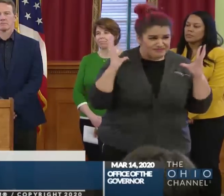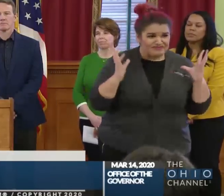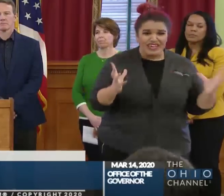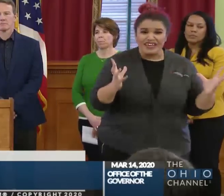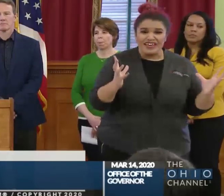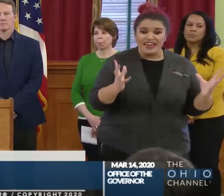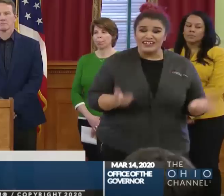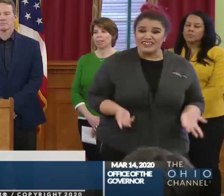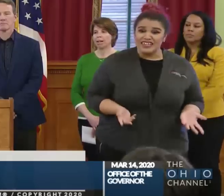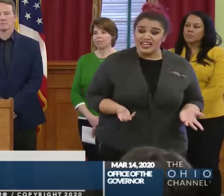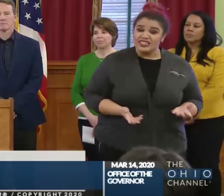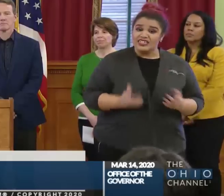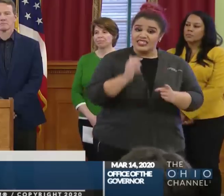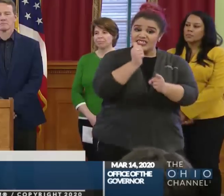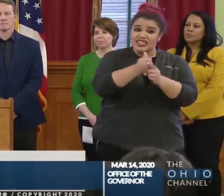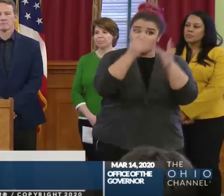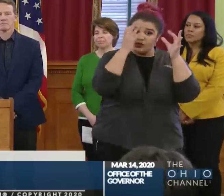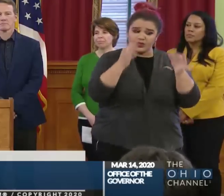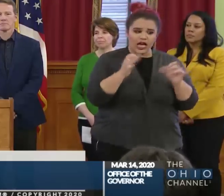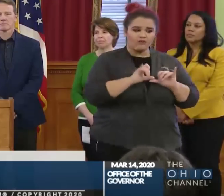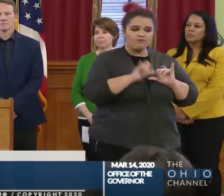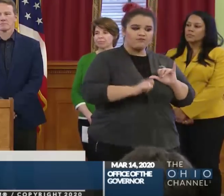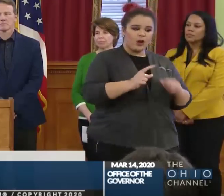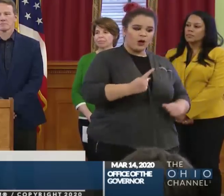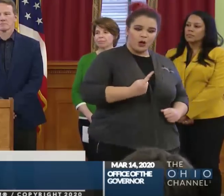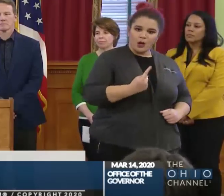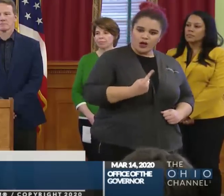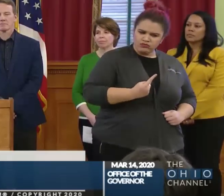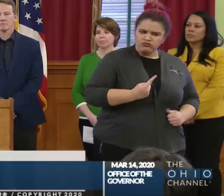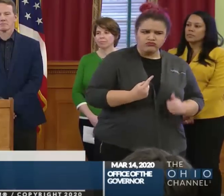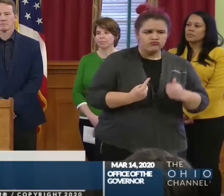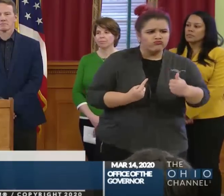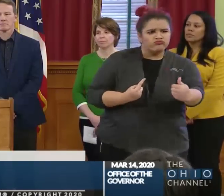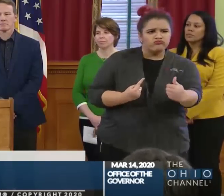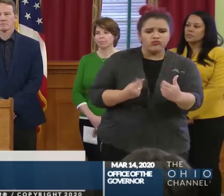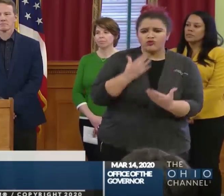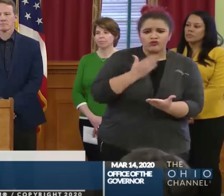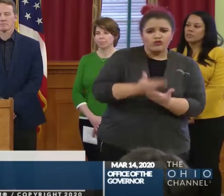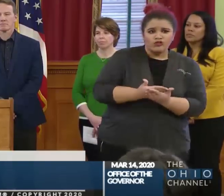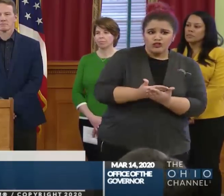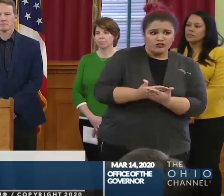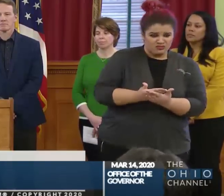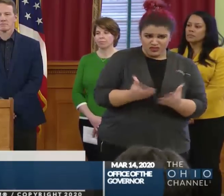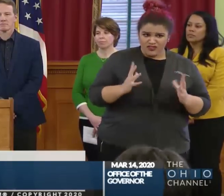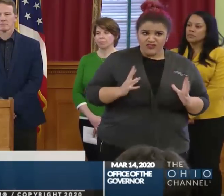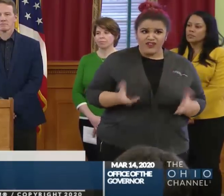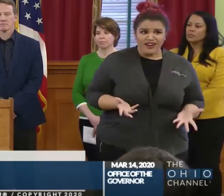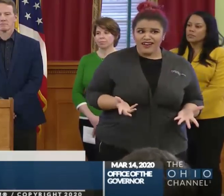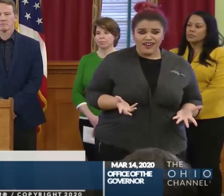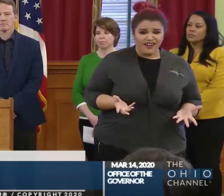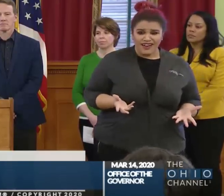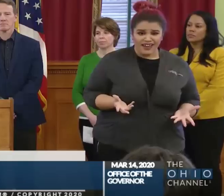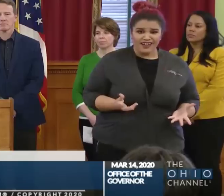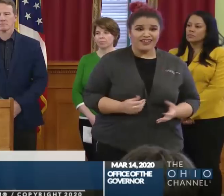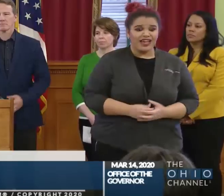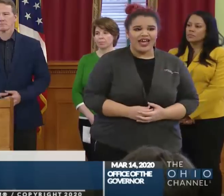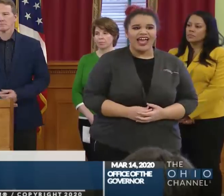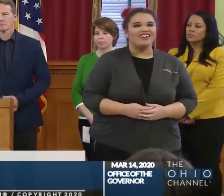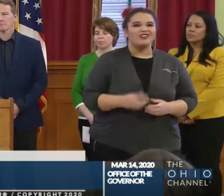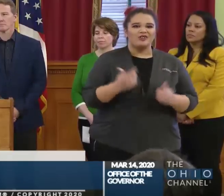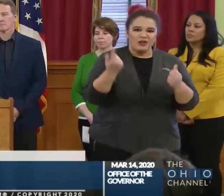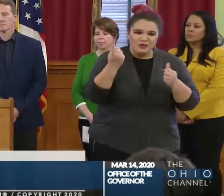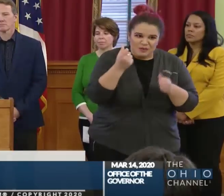your own bedroom and kind of keep it from the rest of your family members and take all those old things we've been talking about all along, the hand